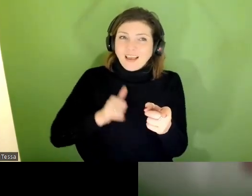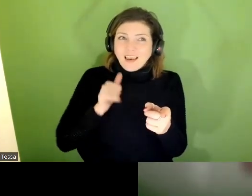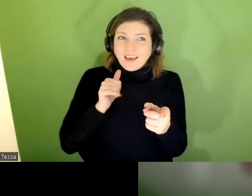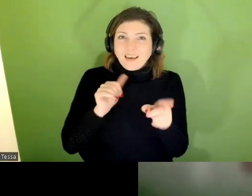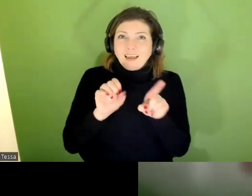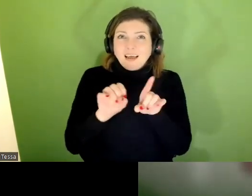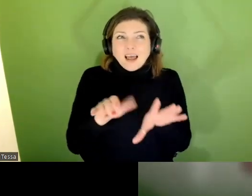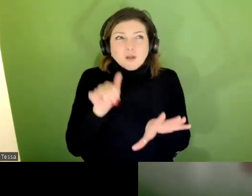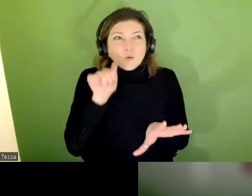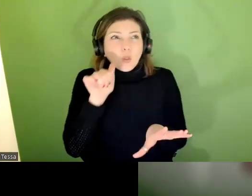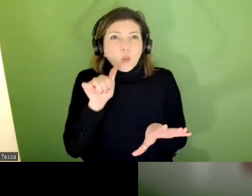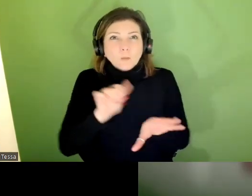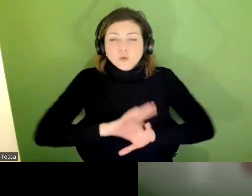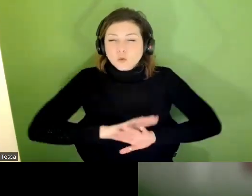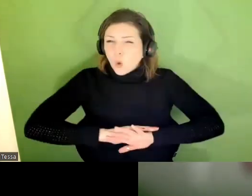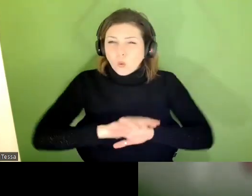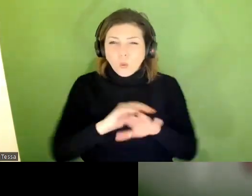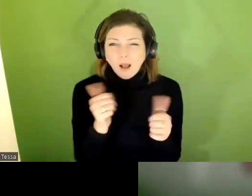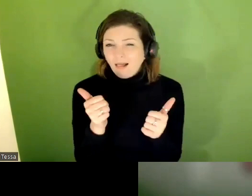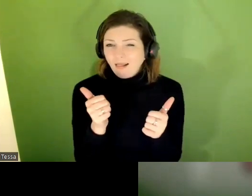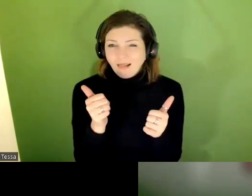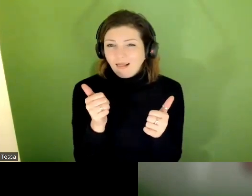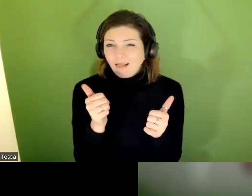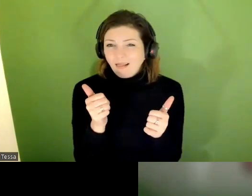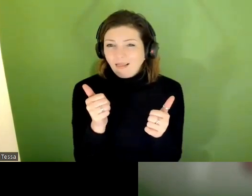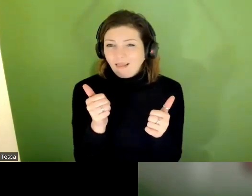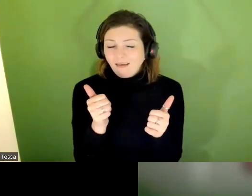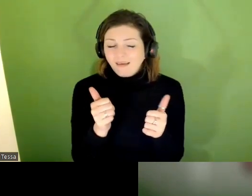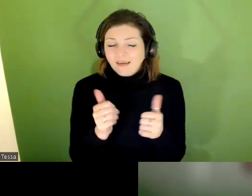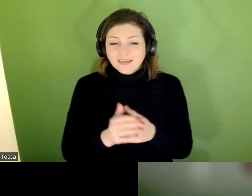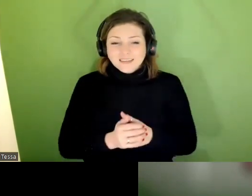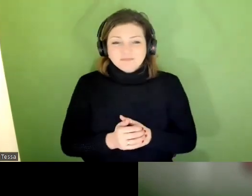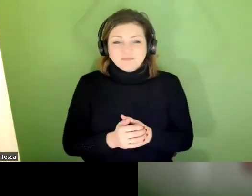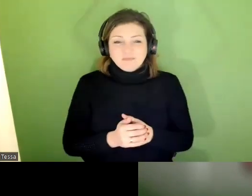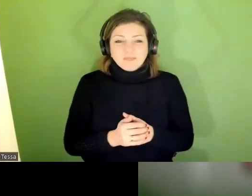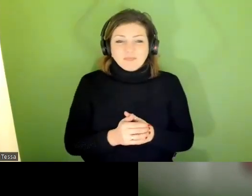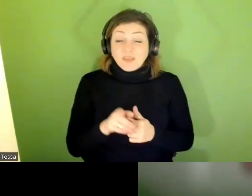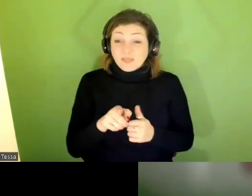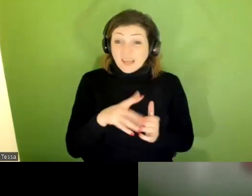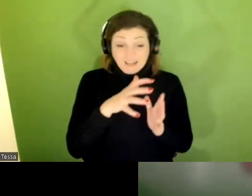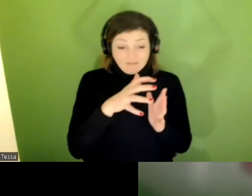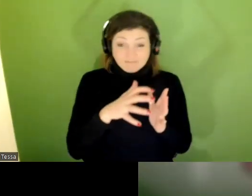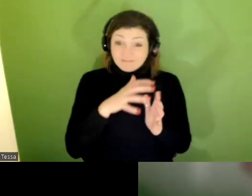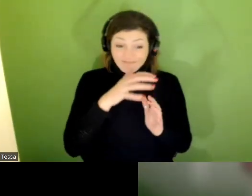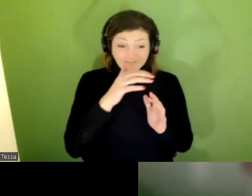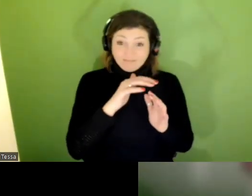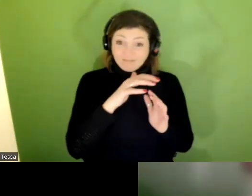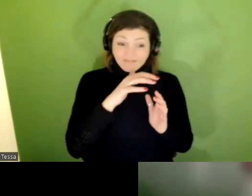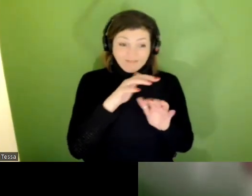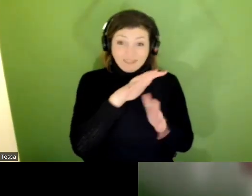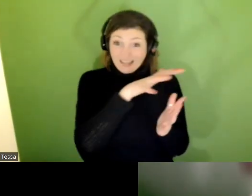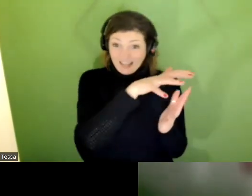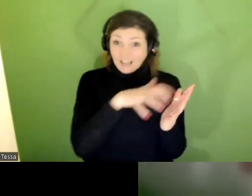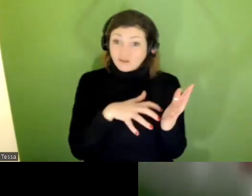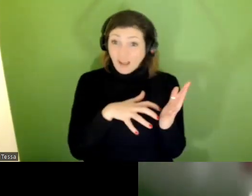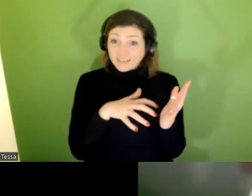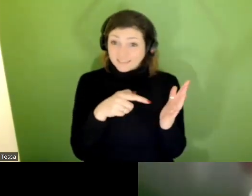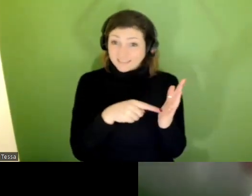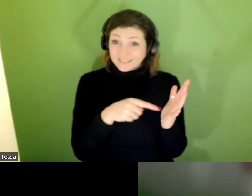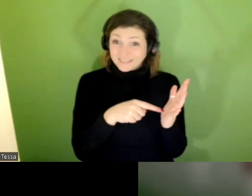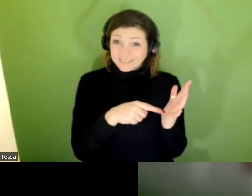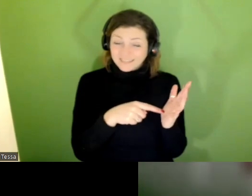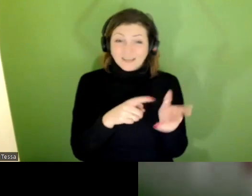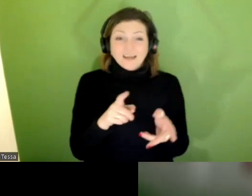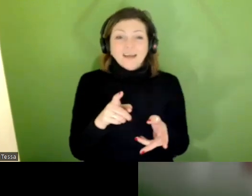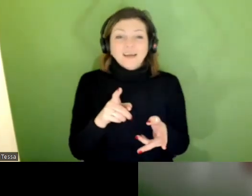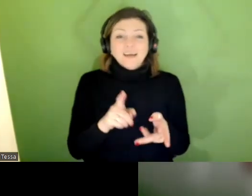well. And particularly, I was struck in the extracts that we were reading, all those characters that if you read